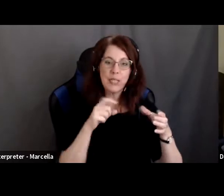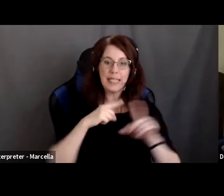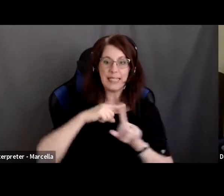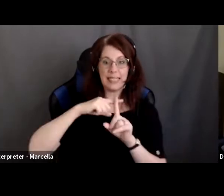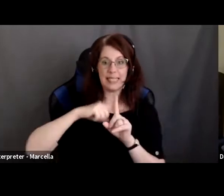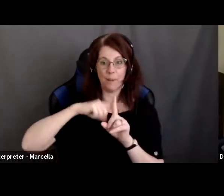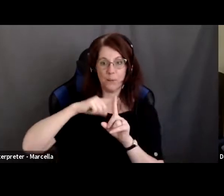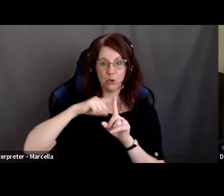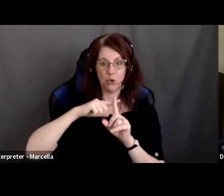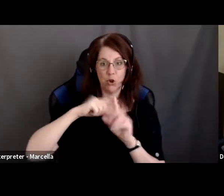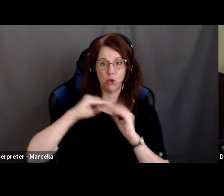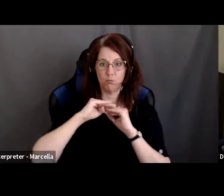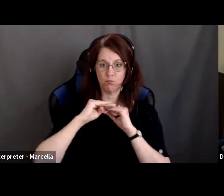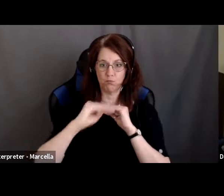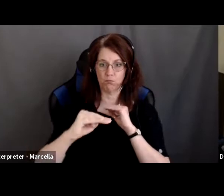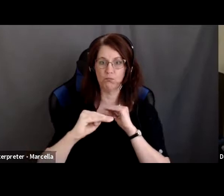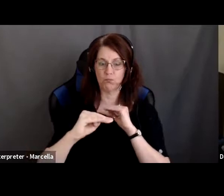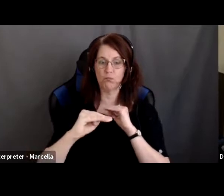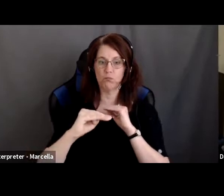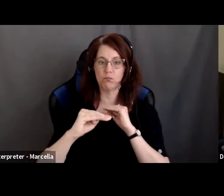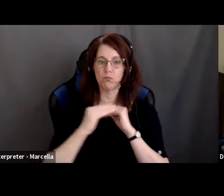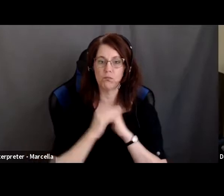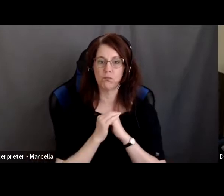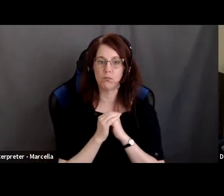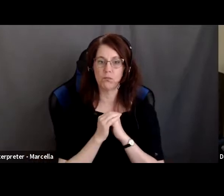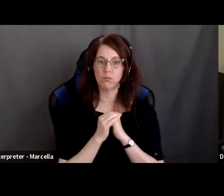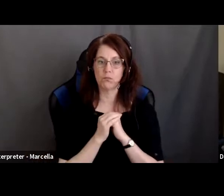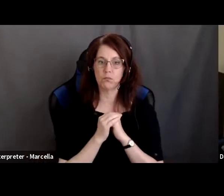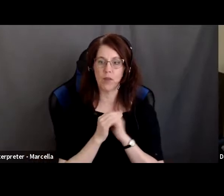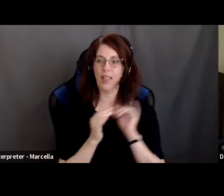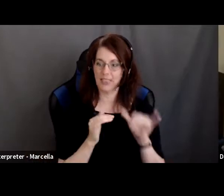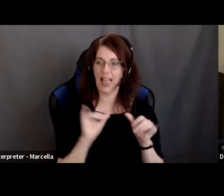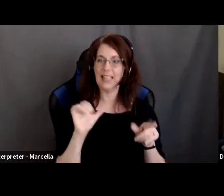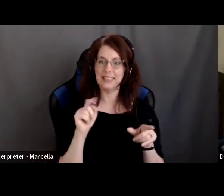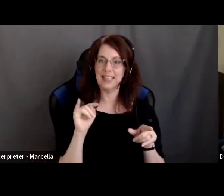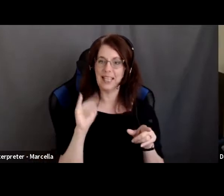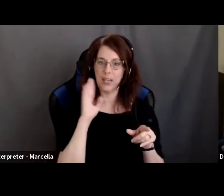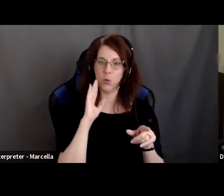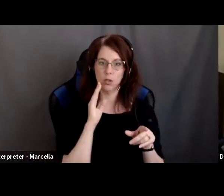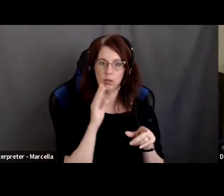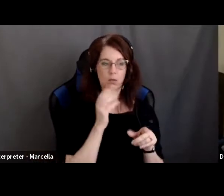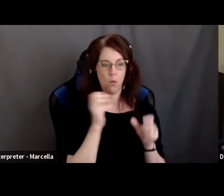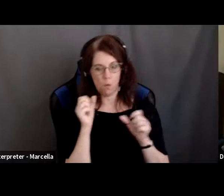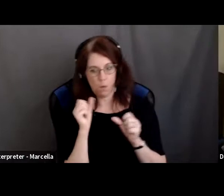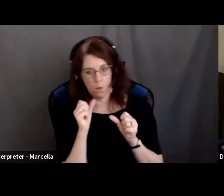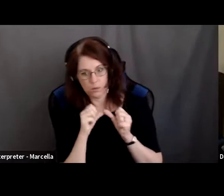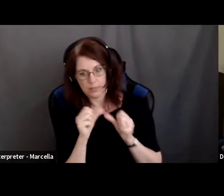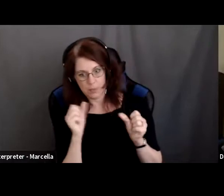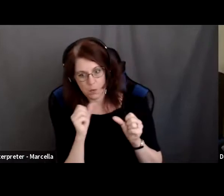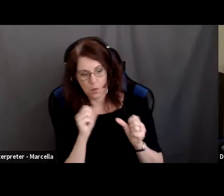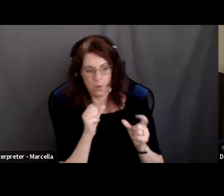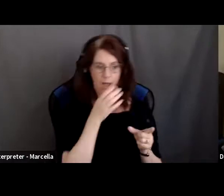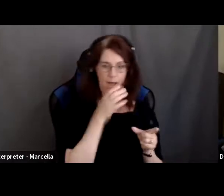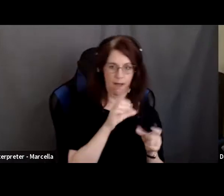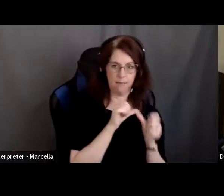be a little more stable, that will help keep things, cool things cold and hot things hot,